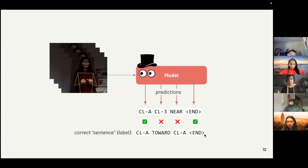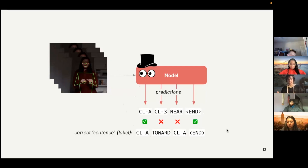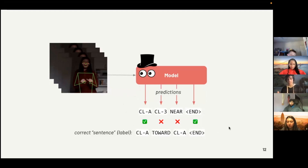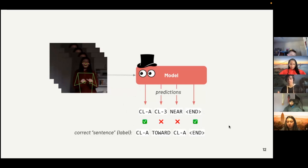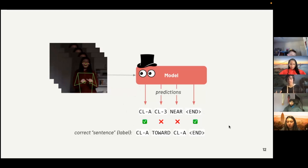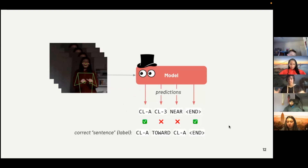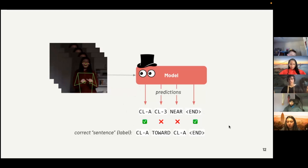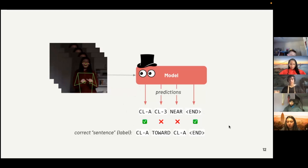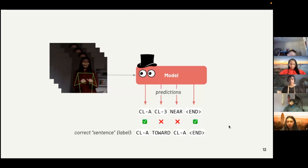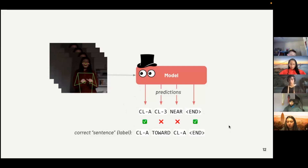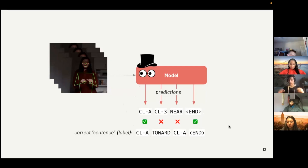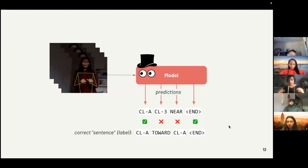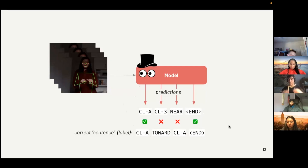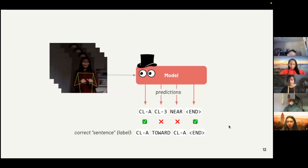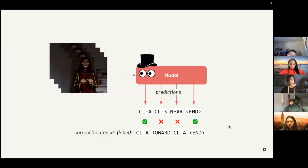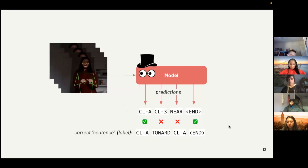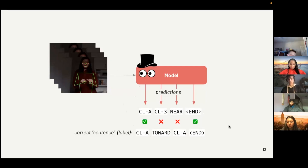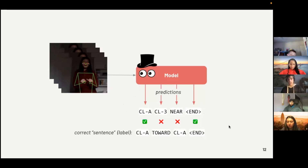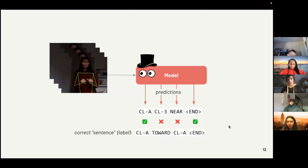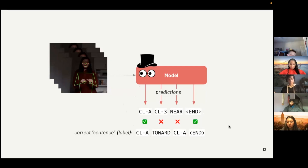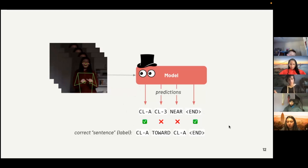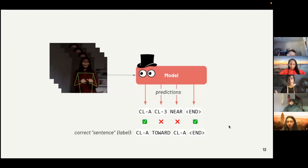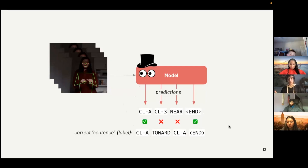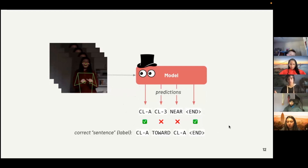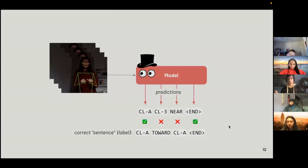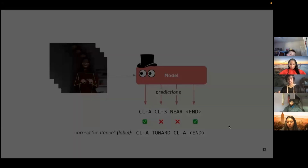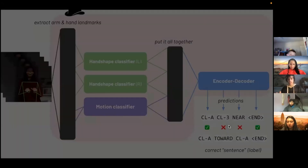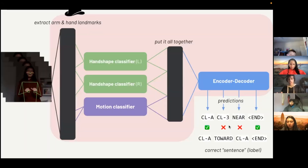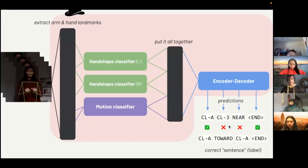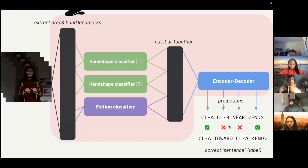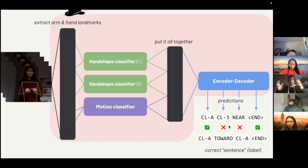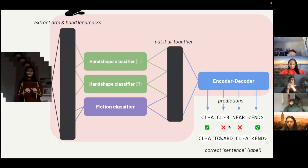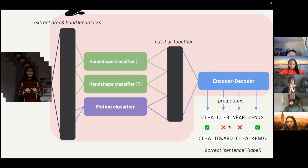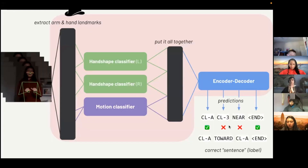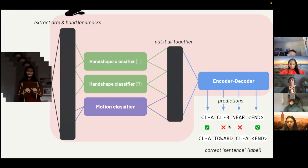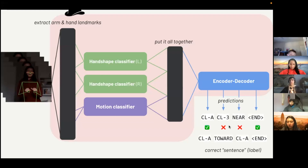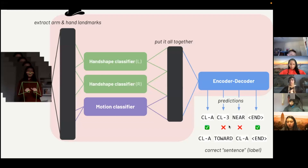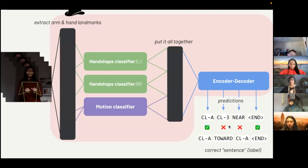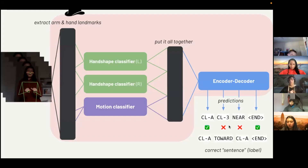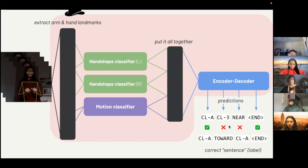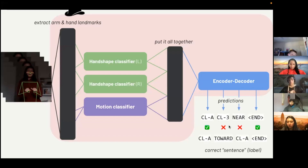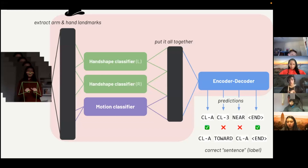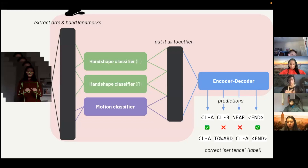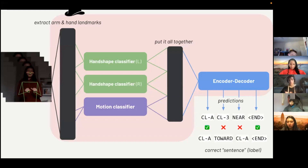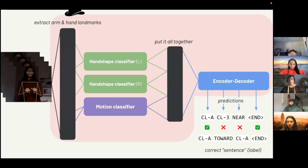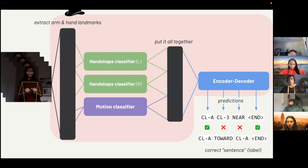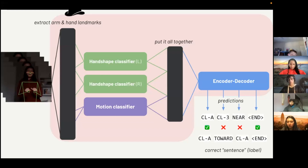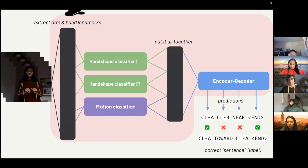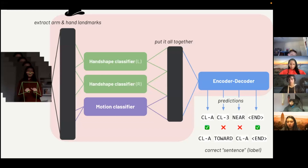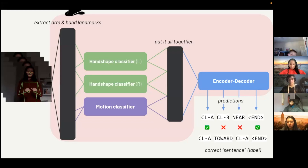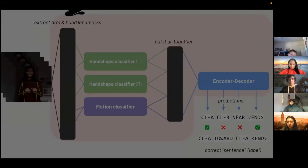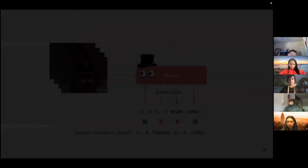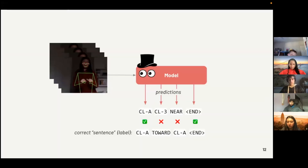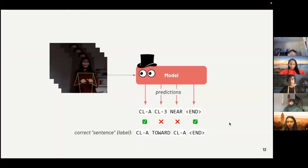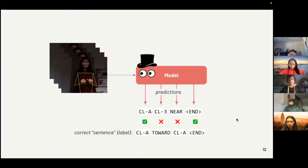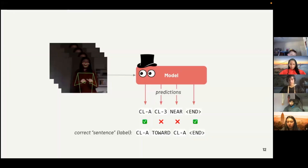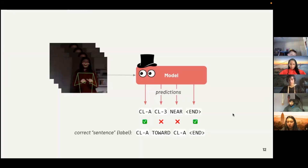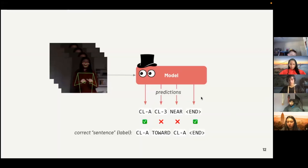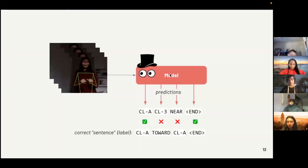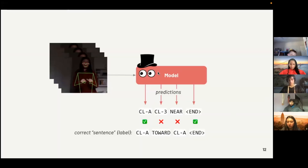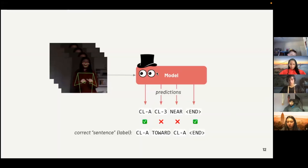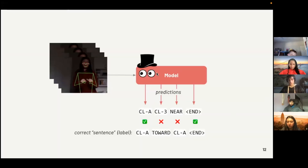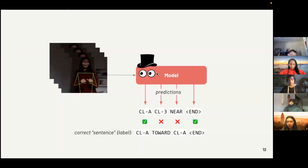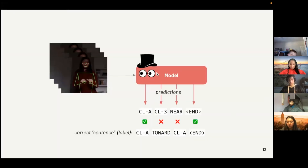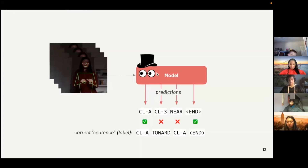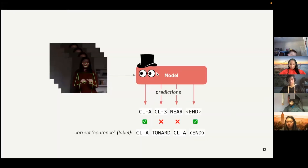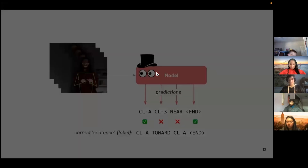simple sentence. So we're hoping that could illustrate how this might work in a more complex problem. And so what I've done here is I've